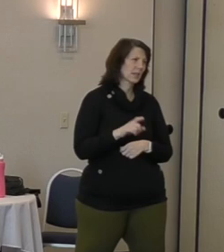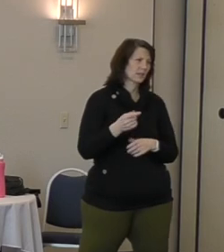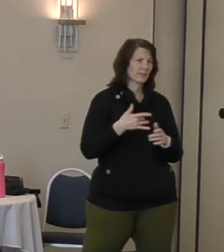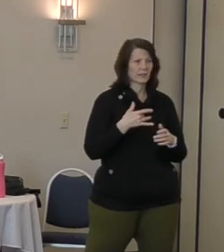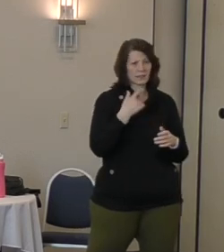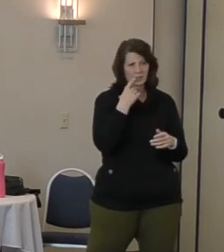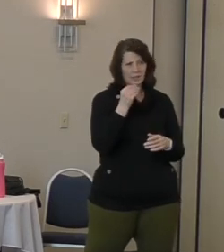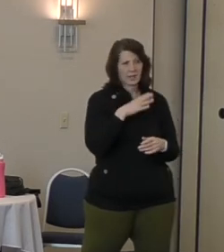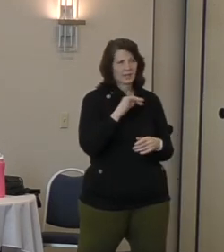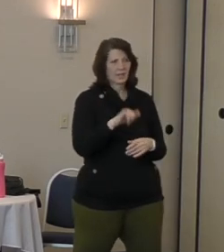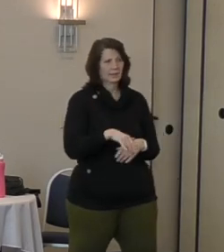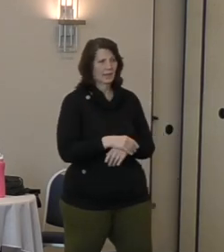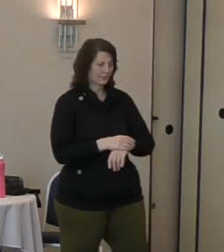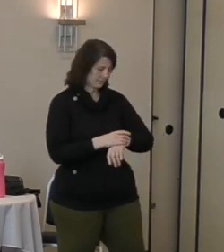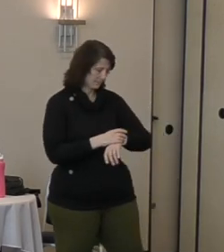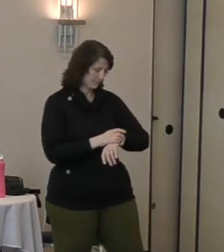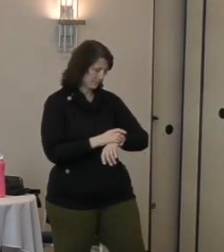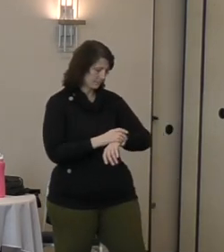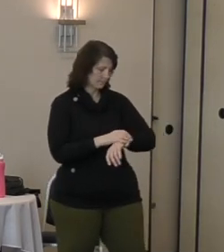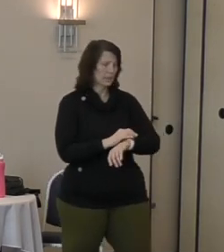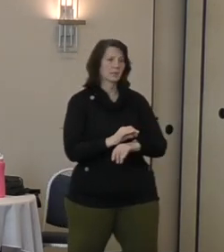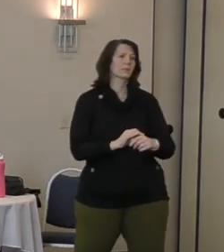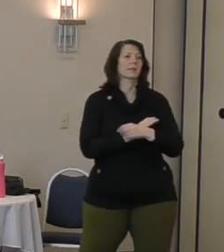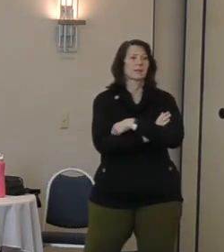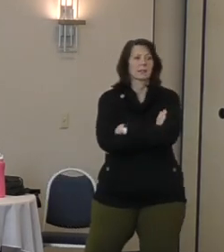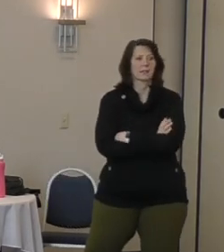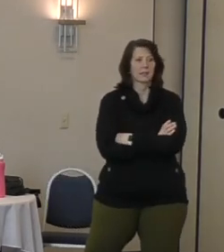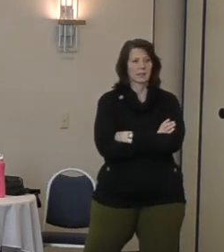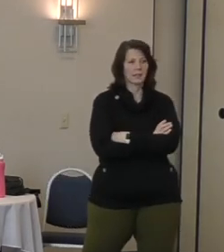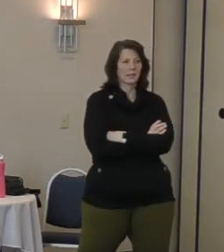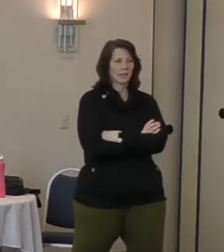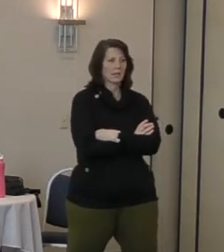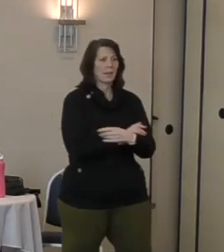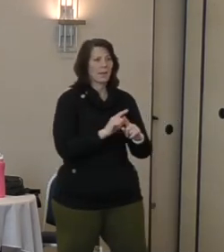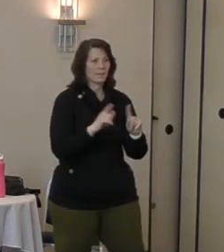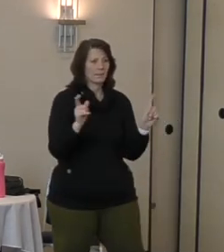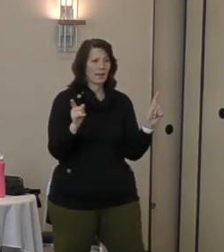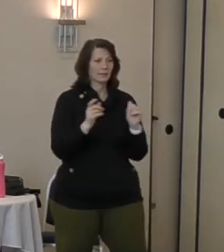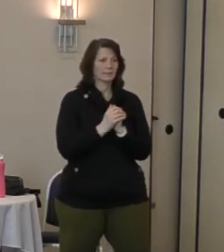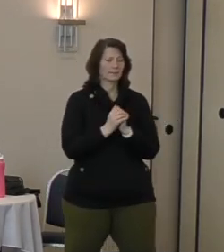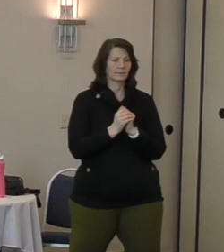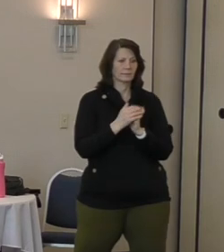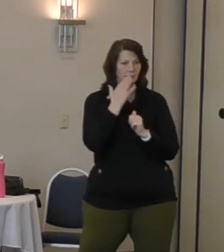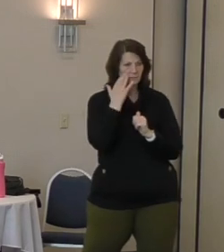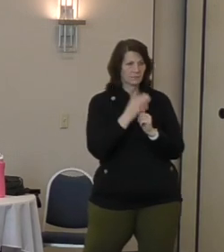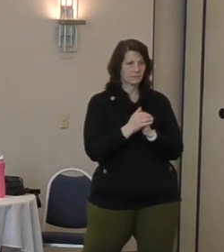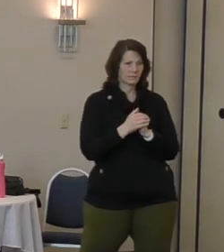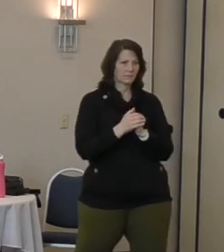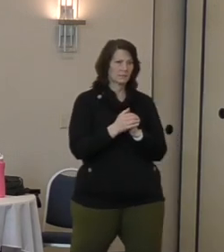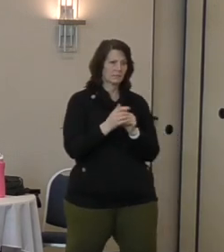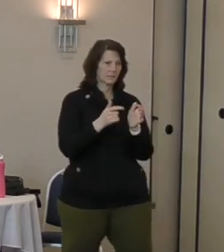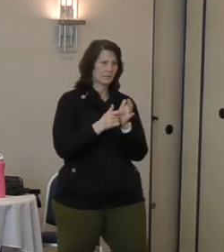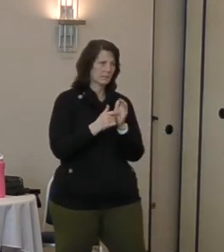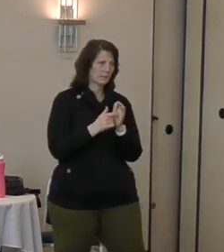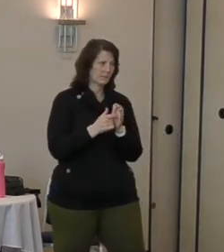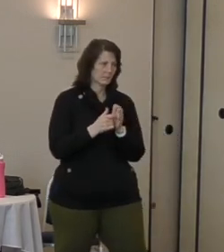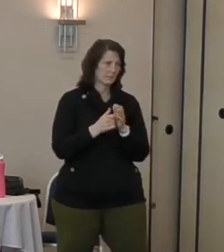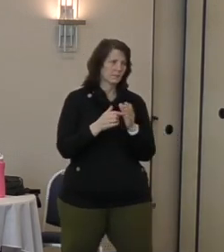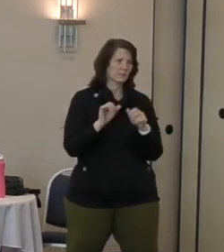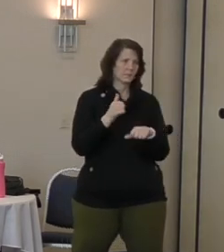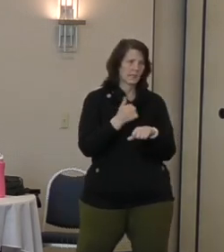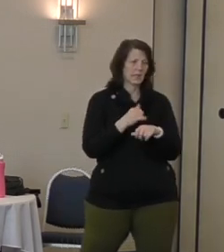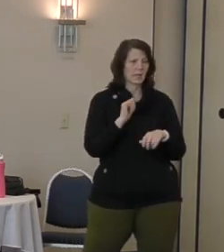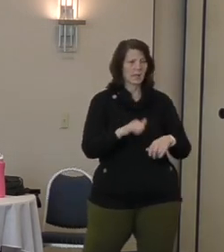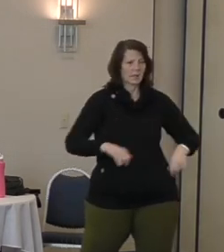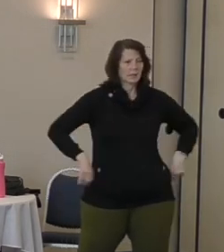Now, I tell guys like that, like, go get a smaller number on the back. But, you know, it takes buy-in, and it takes establishing